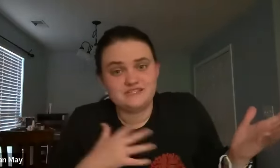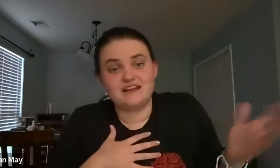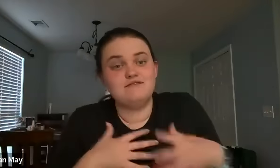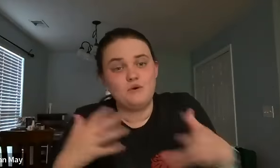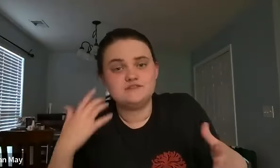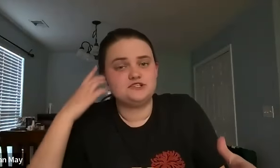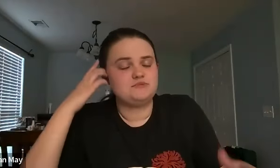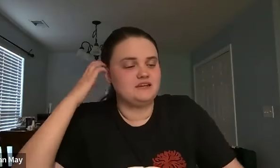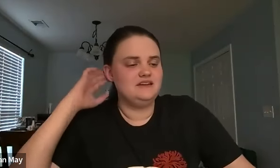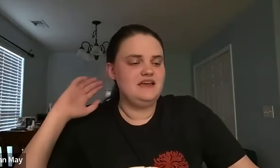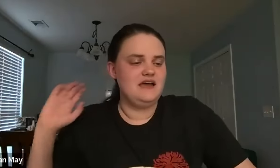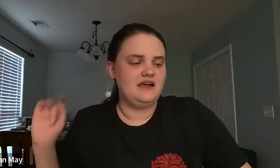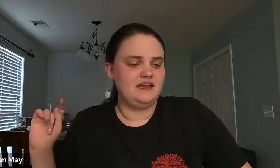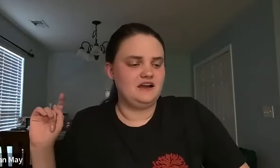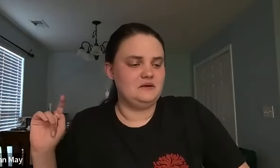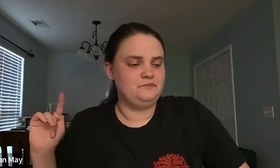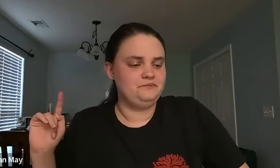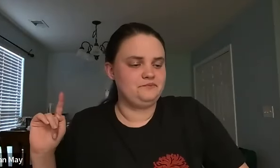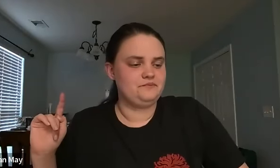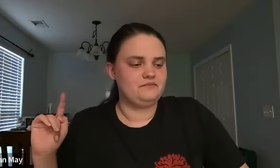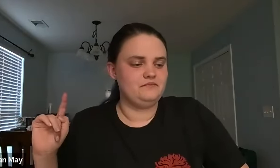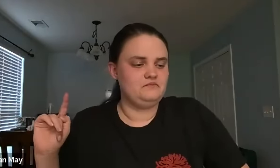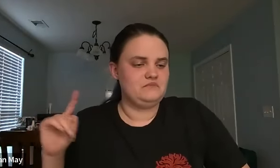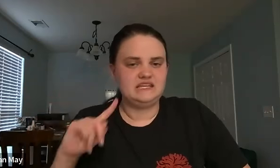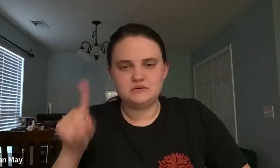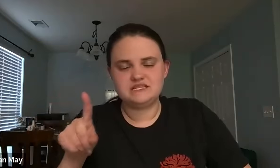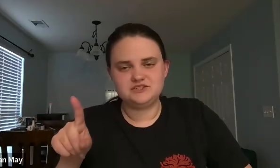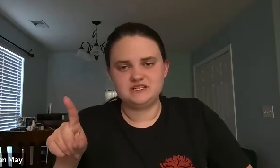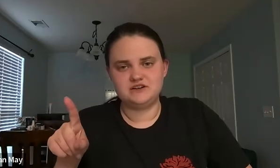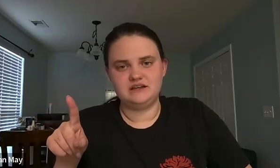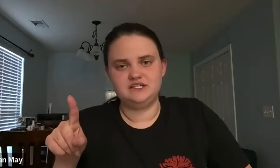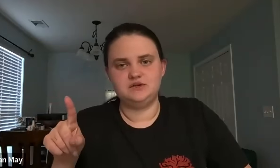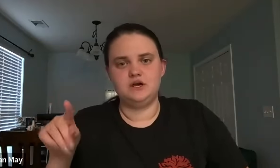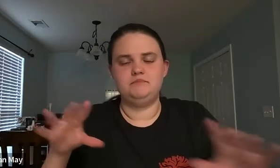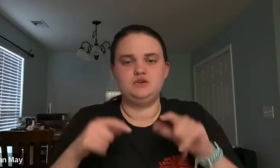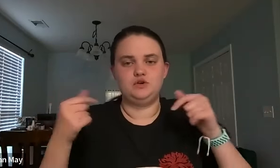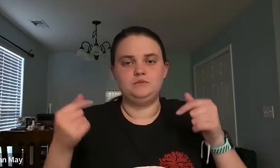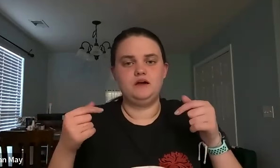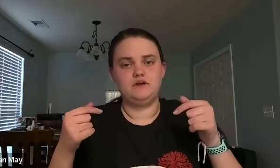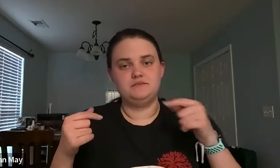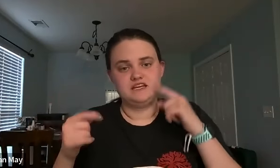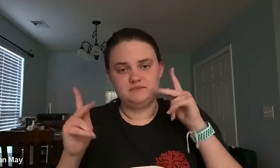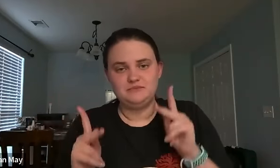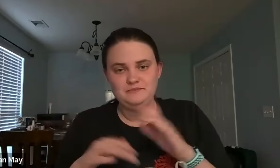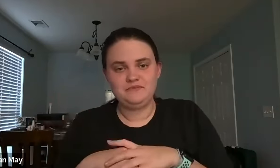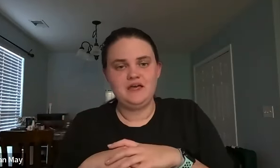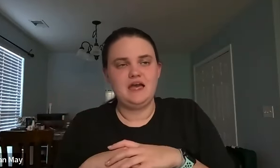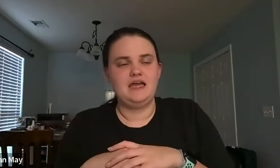done. I've always finger spelled it. And it's always interesting talking to a big group of deaf people,